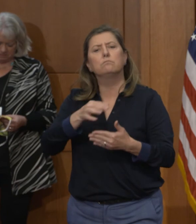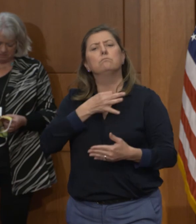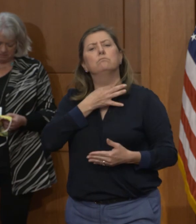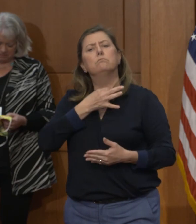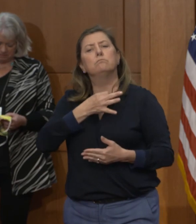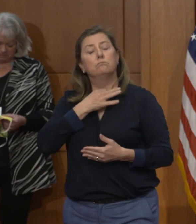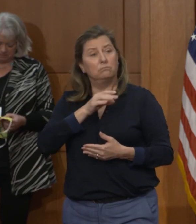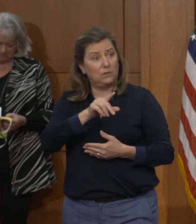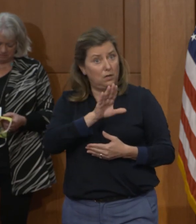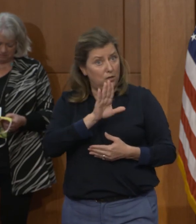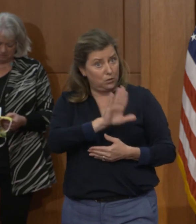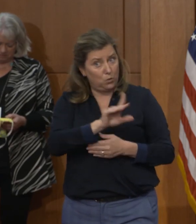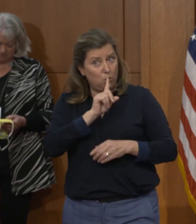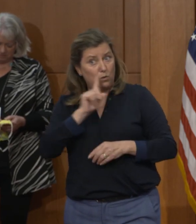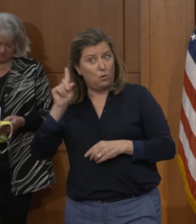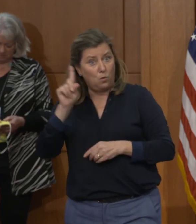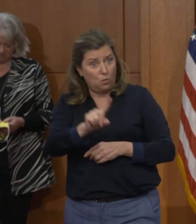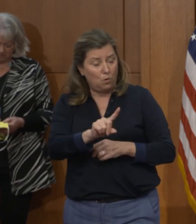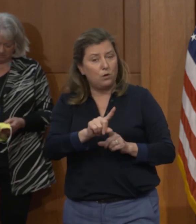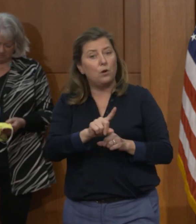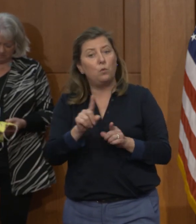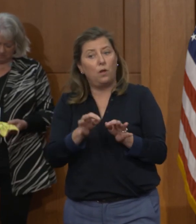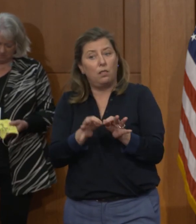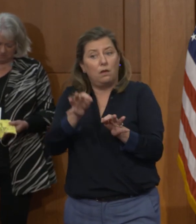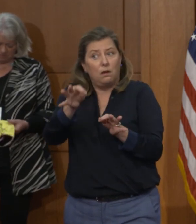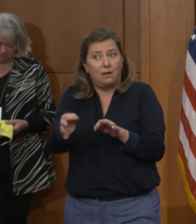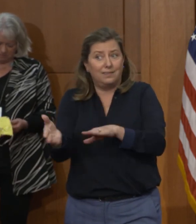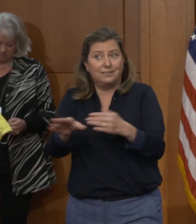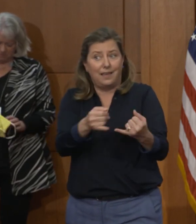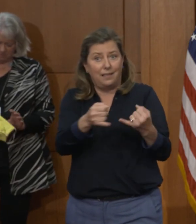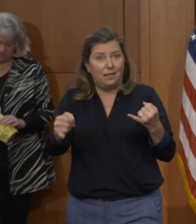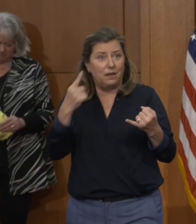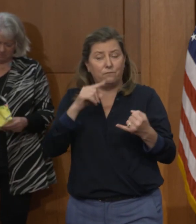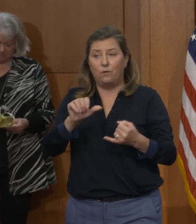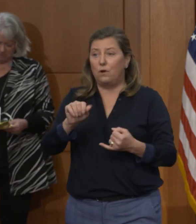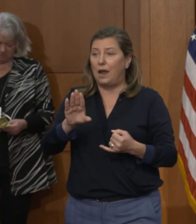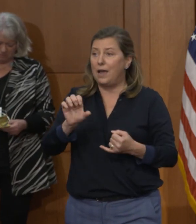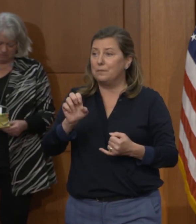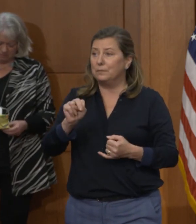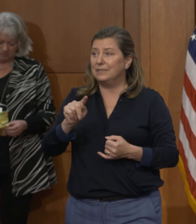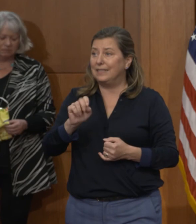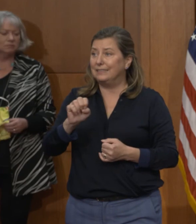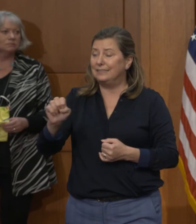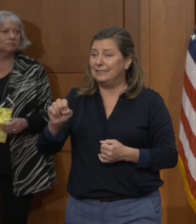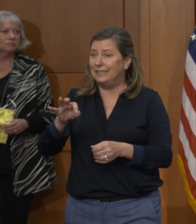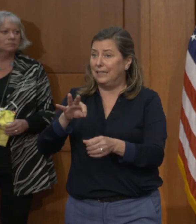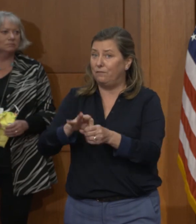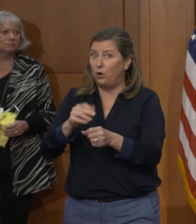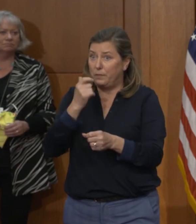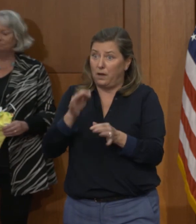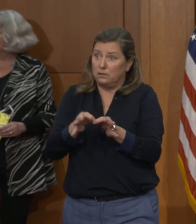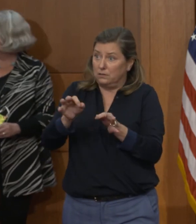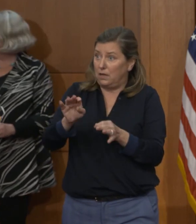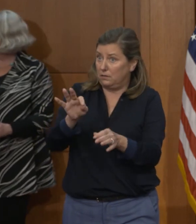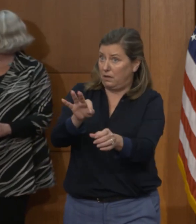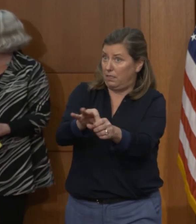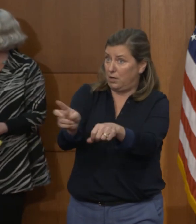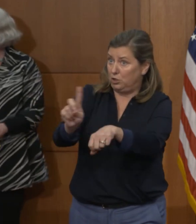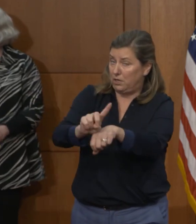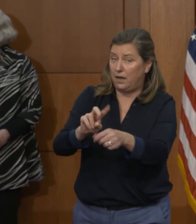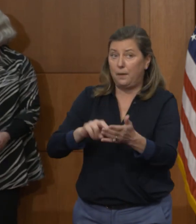to extend the deadline for absentee voting since you're extending the election. You want to address that?